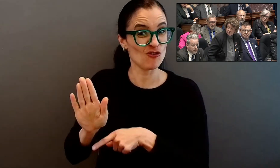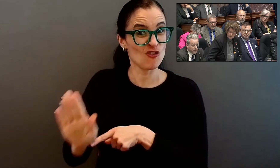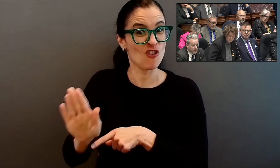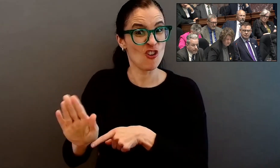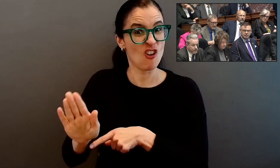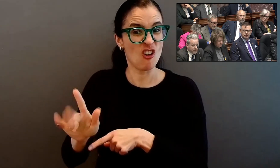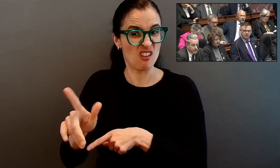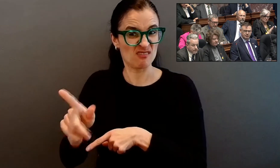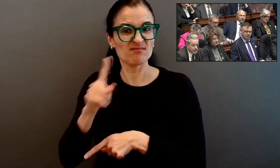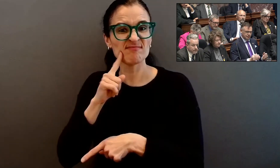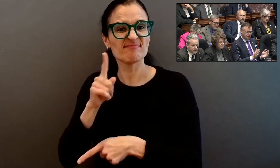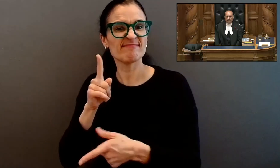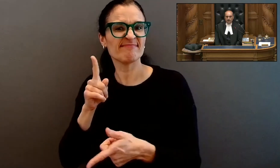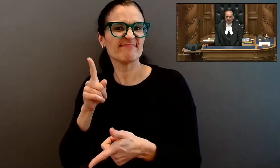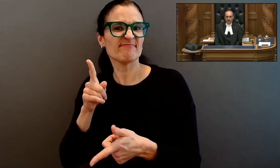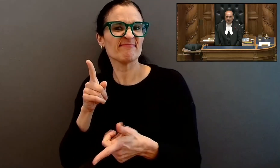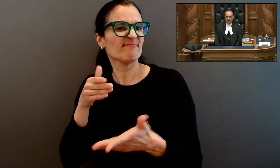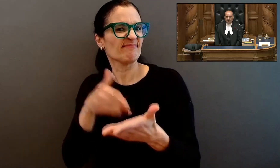answer.